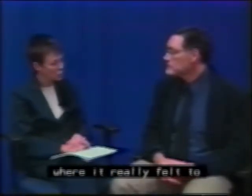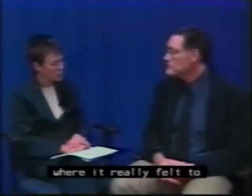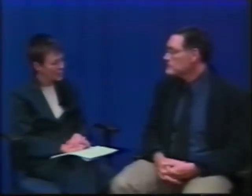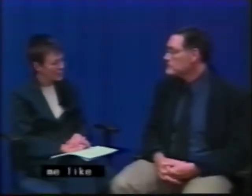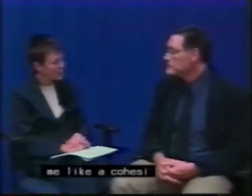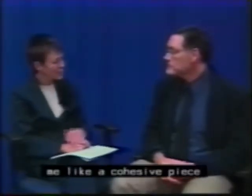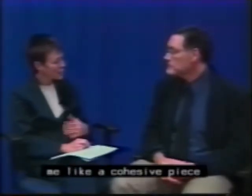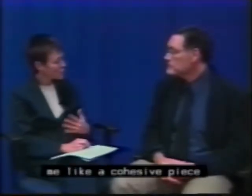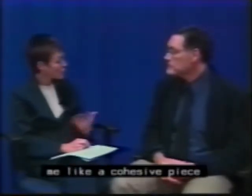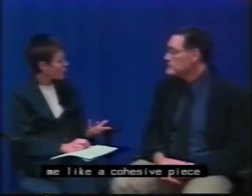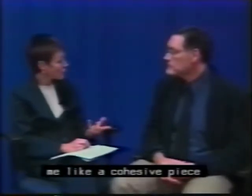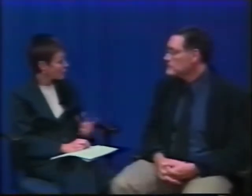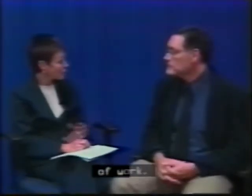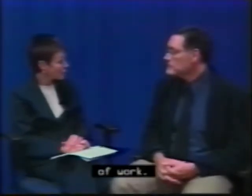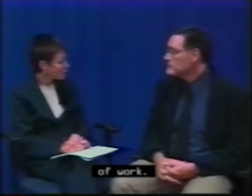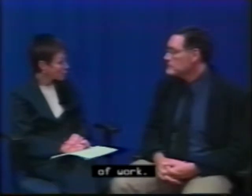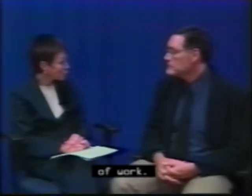work. How did that feel for you?